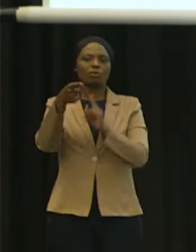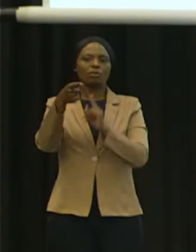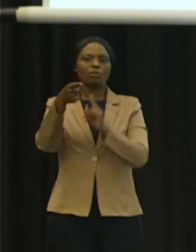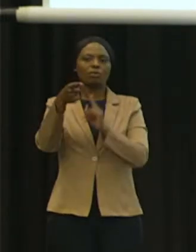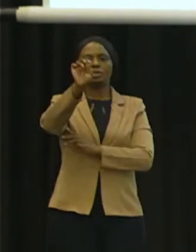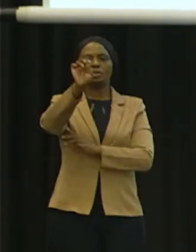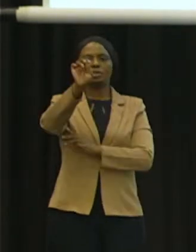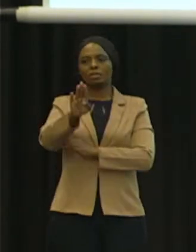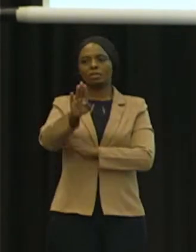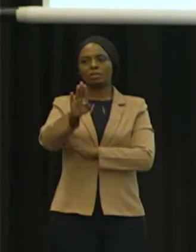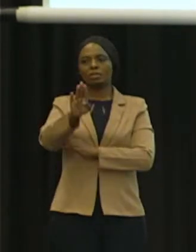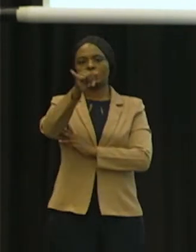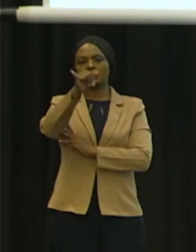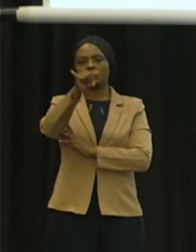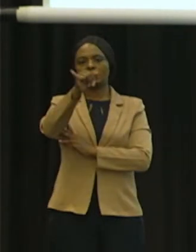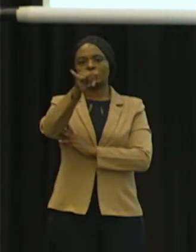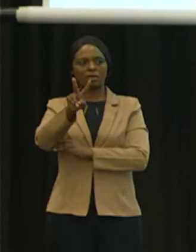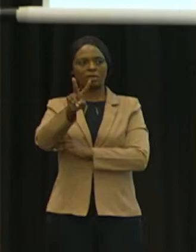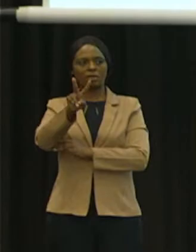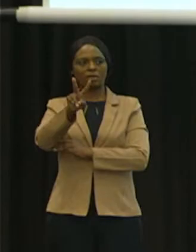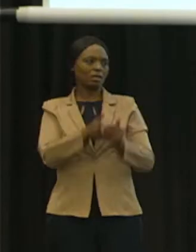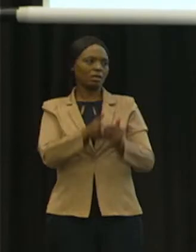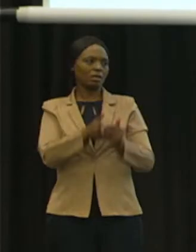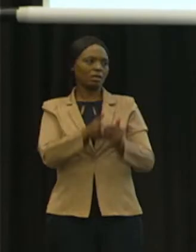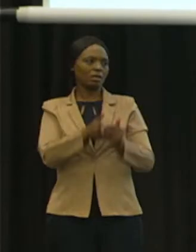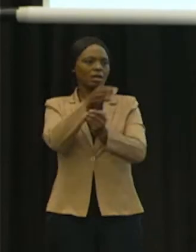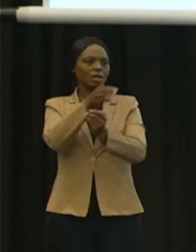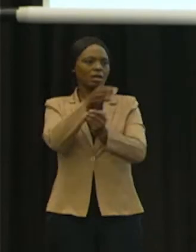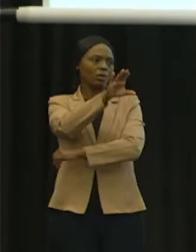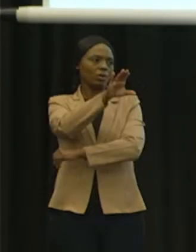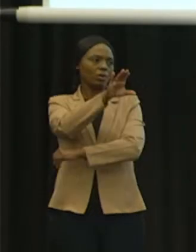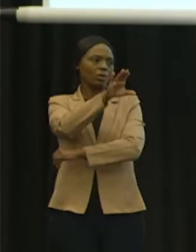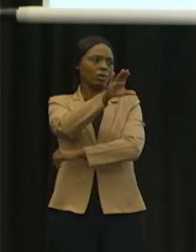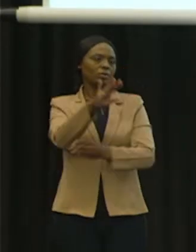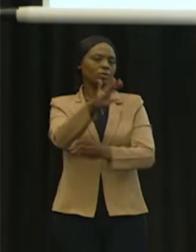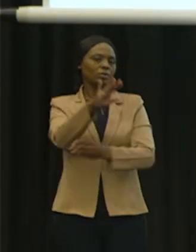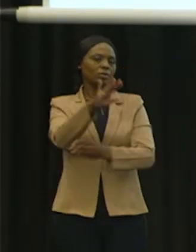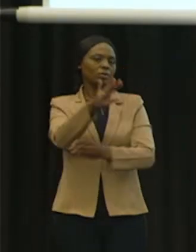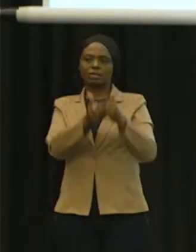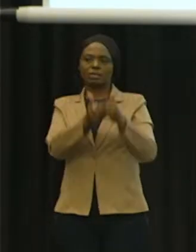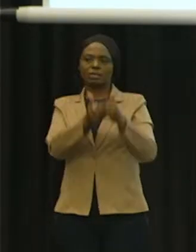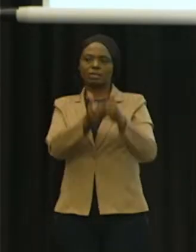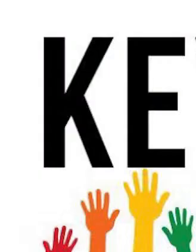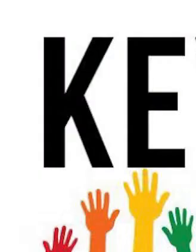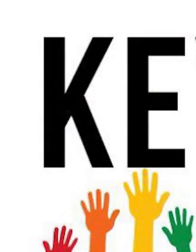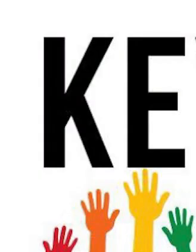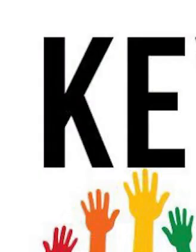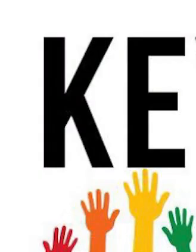community engagement and empowerment session.